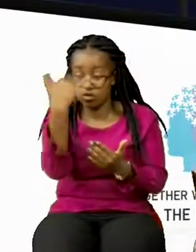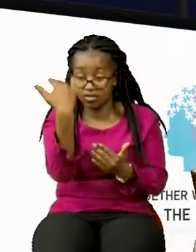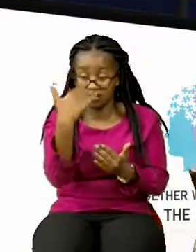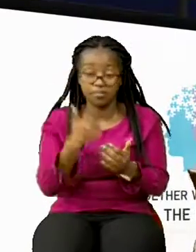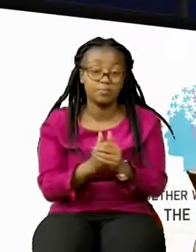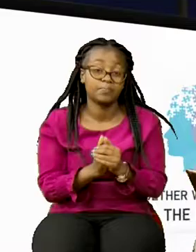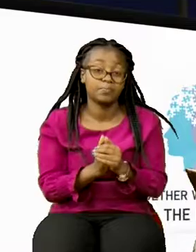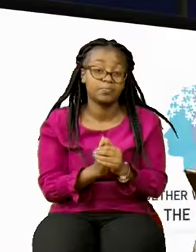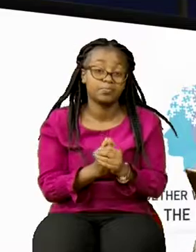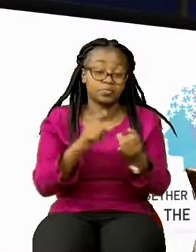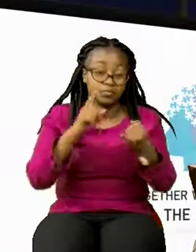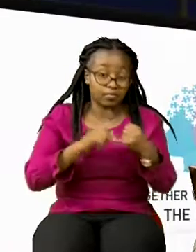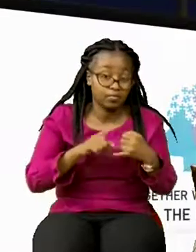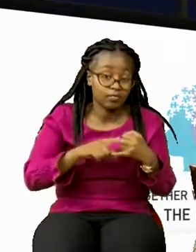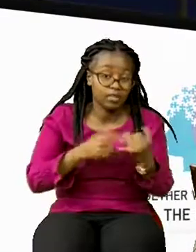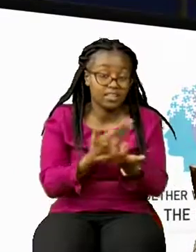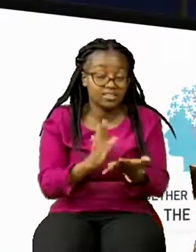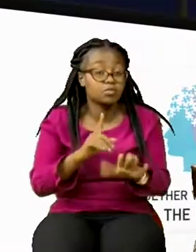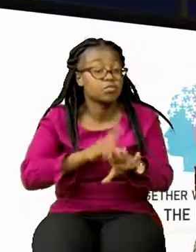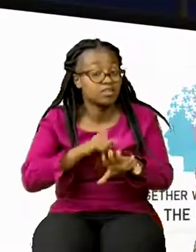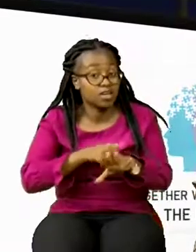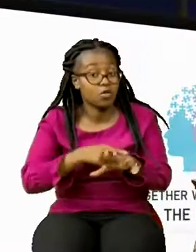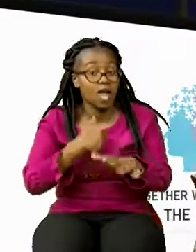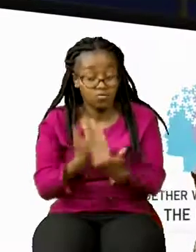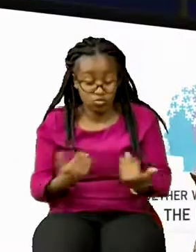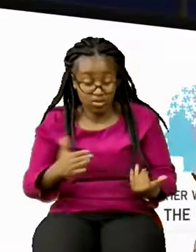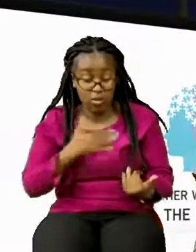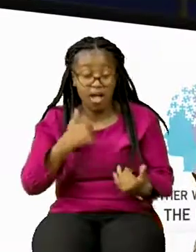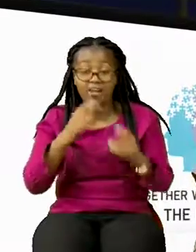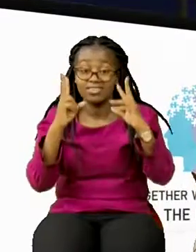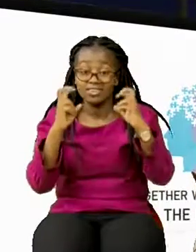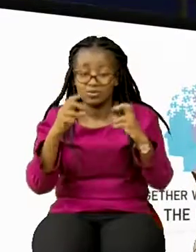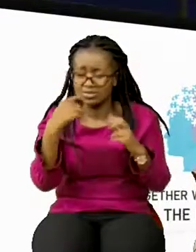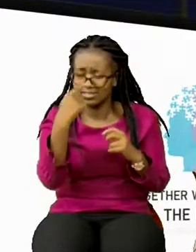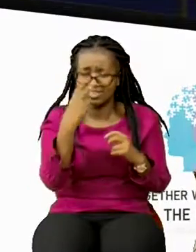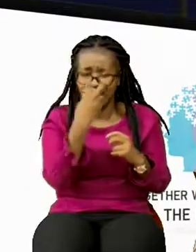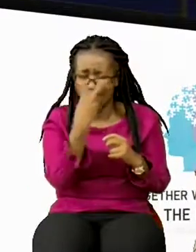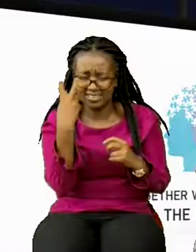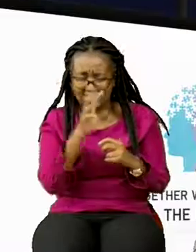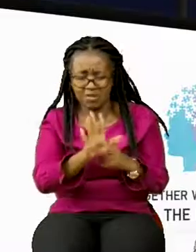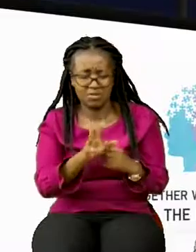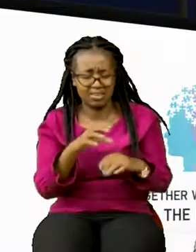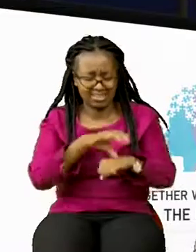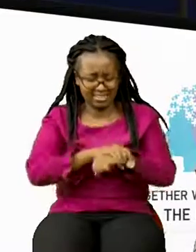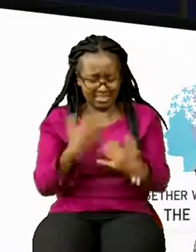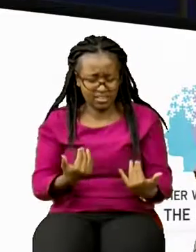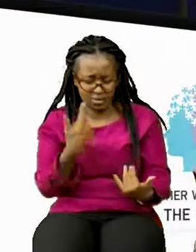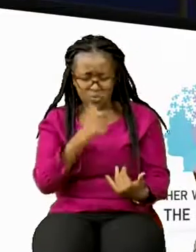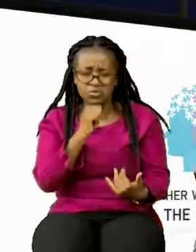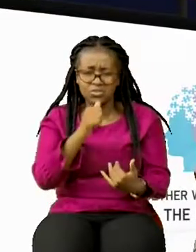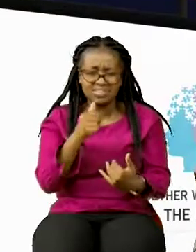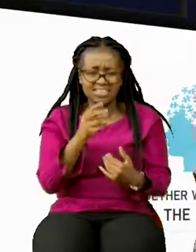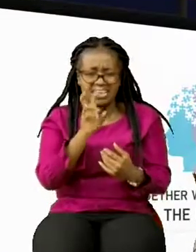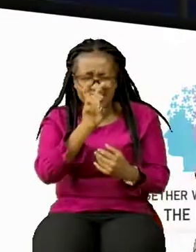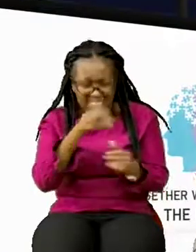spectrum disorder, which is some of the times you will have our children have issues with their eyes. So you find a child who is not having clear